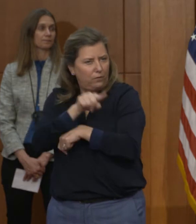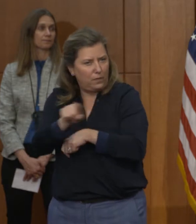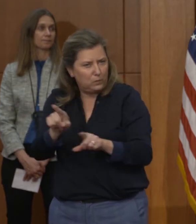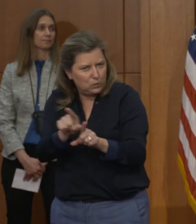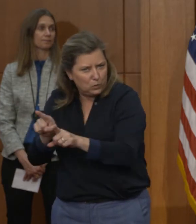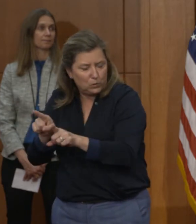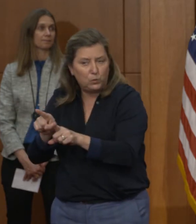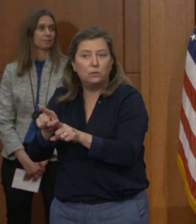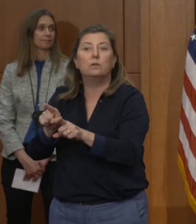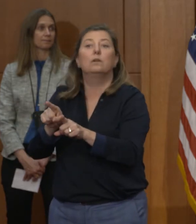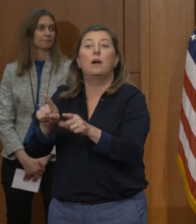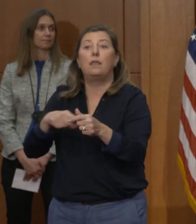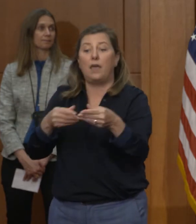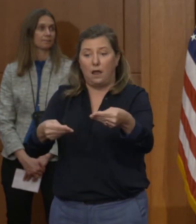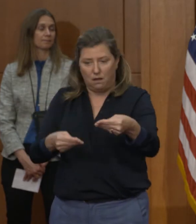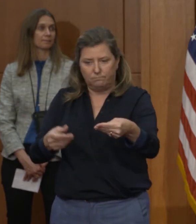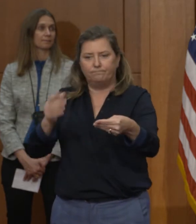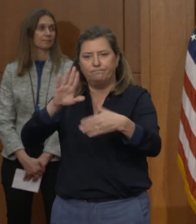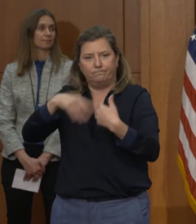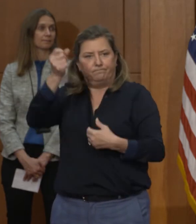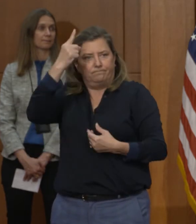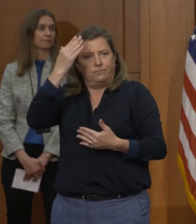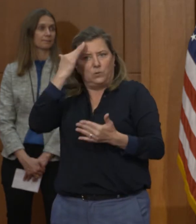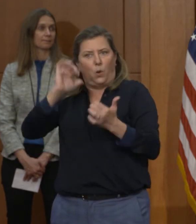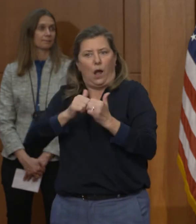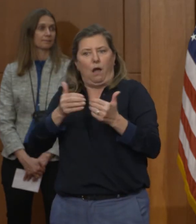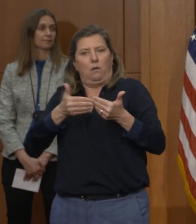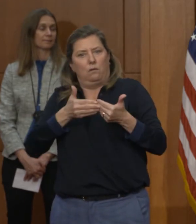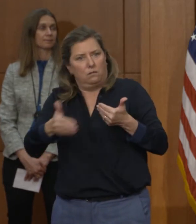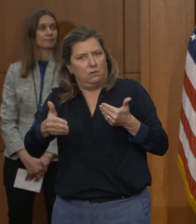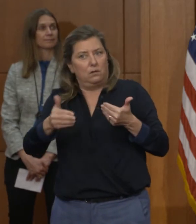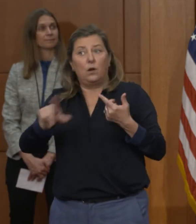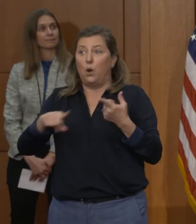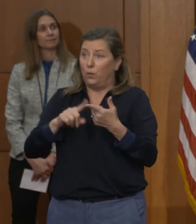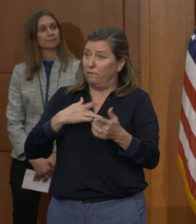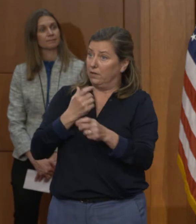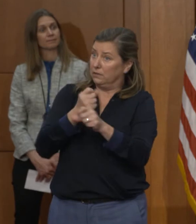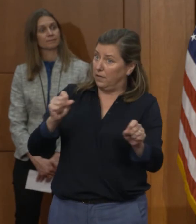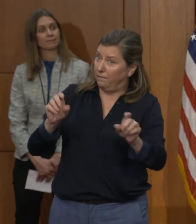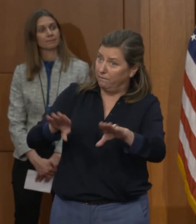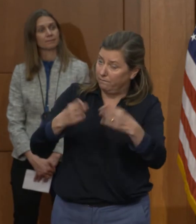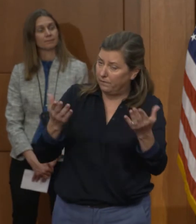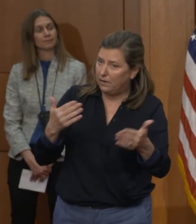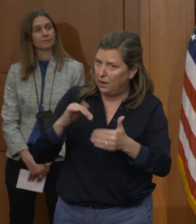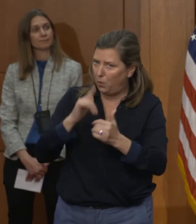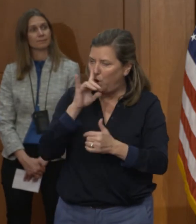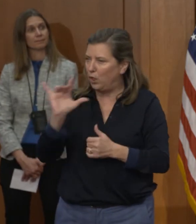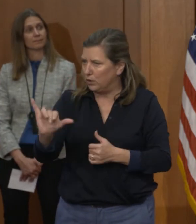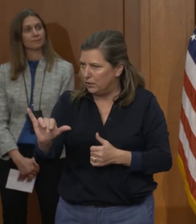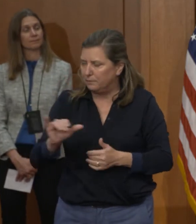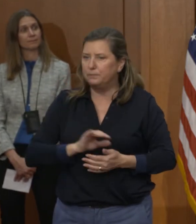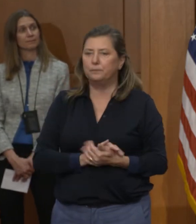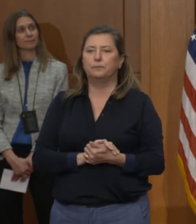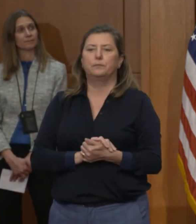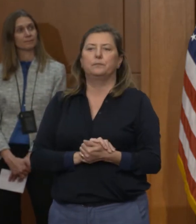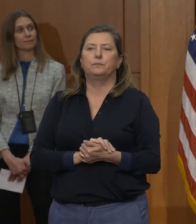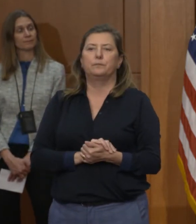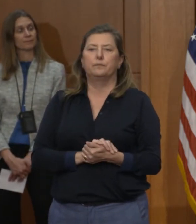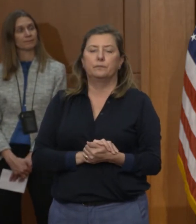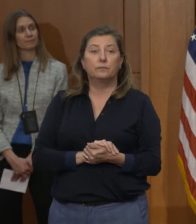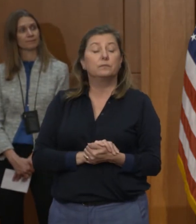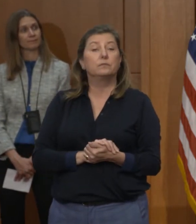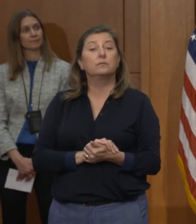that everyone knows the rules of how they must operate when it is safe to do so. As we go forward, we will fill